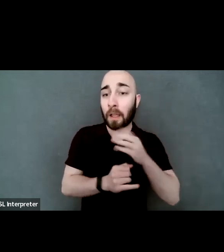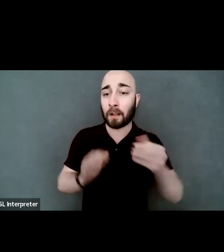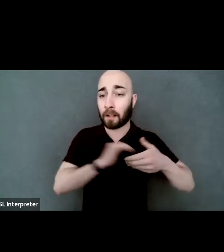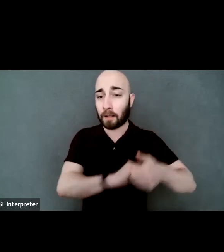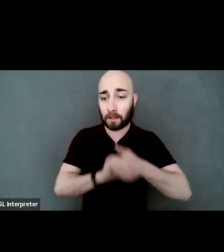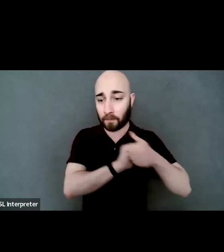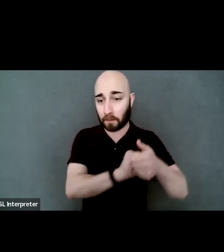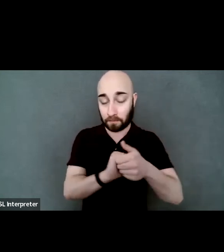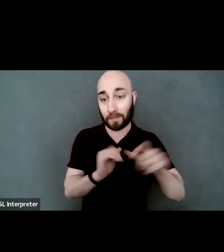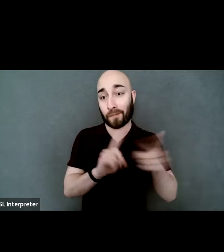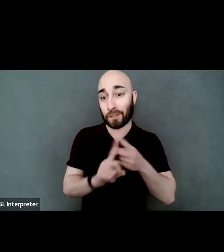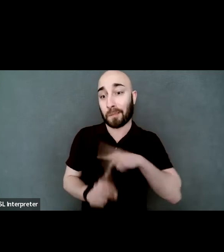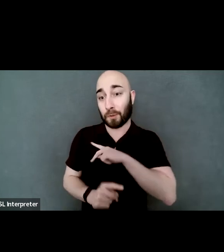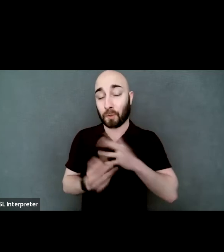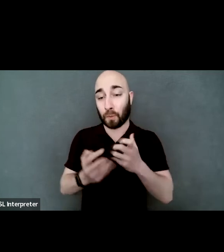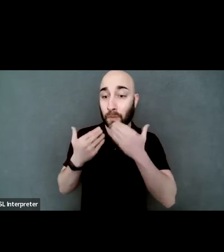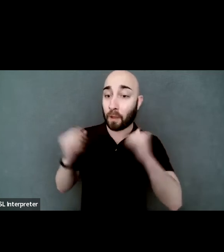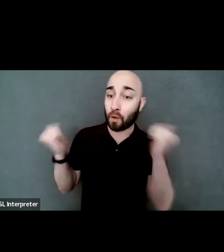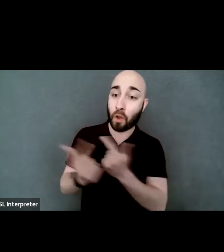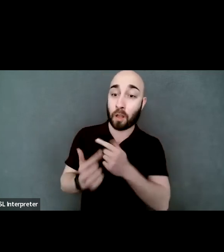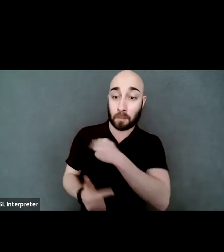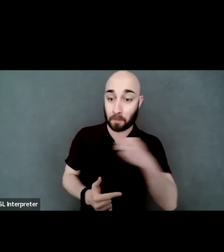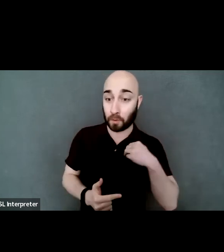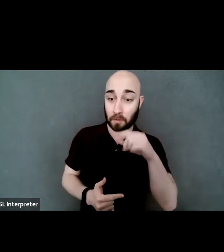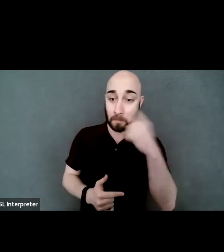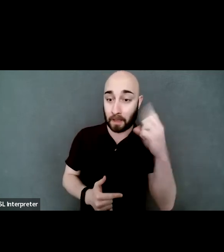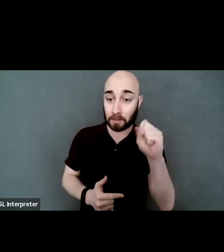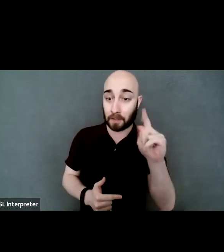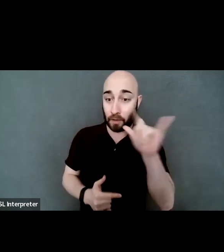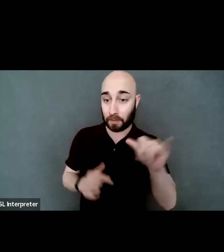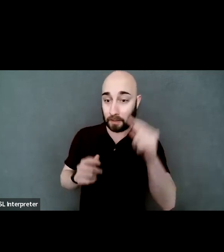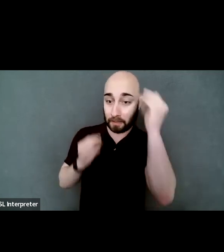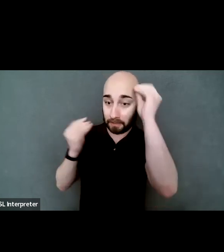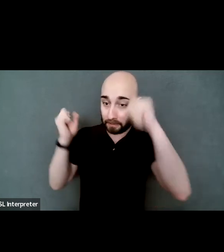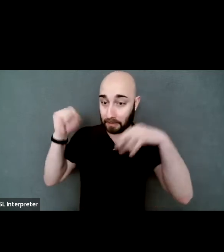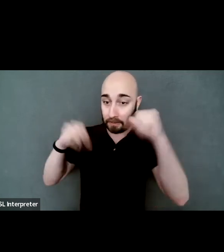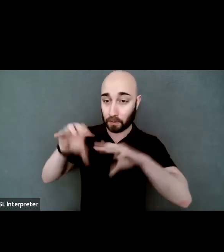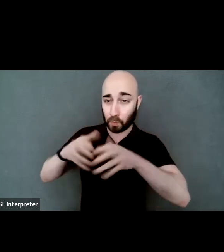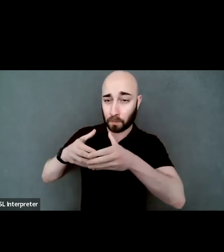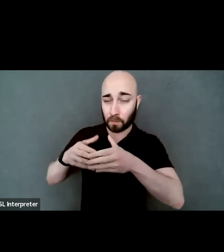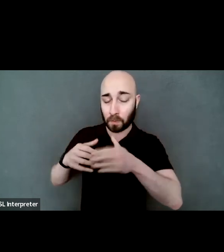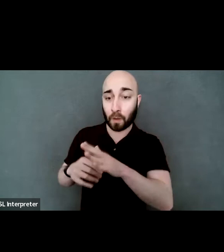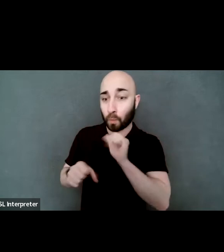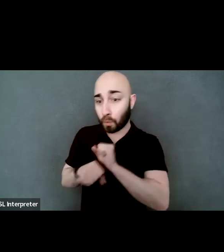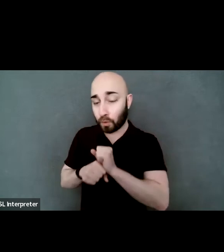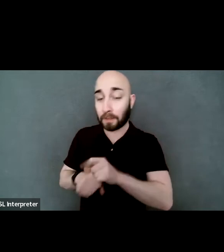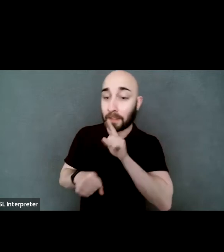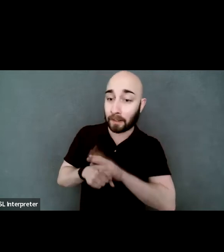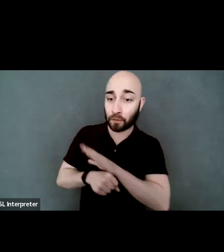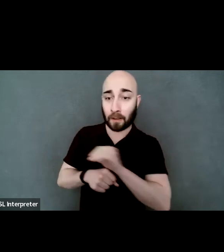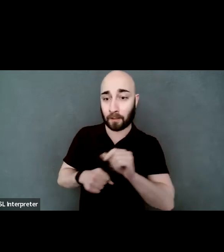personally want to thank all the members of the Black Solidarity Think Tank Group for their work, dedication, and